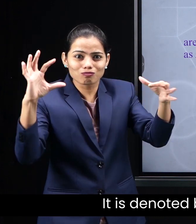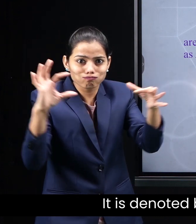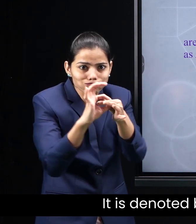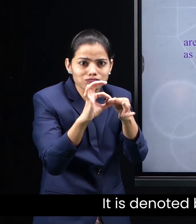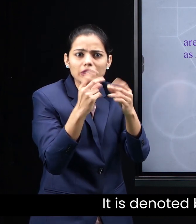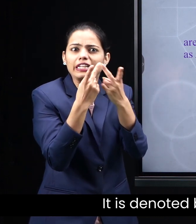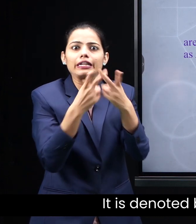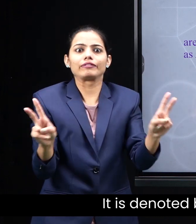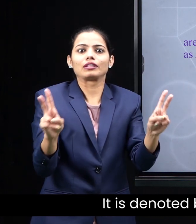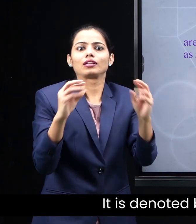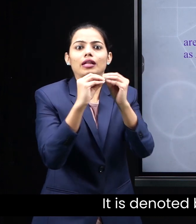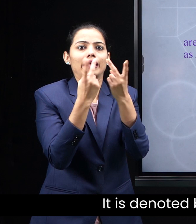as A intersection B.